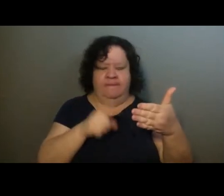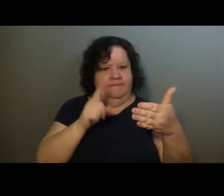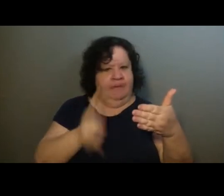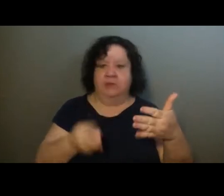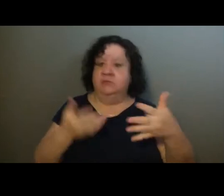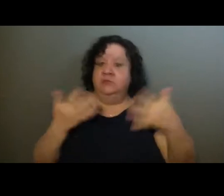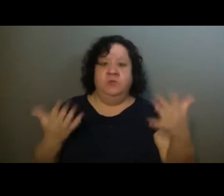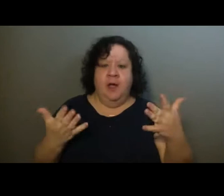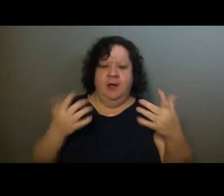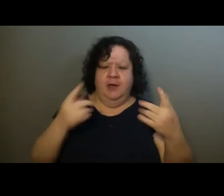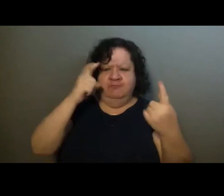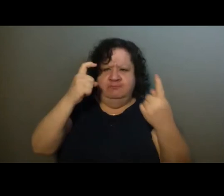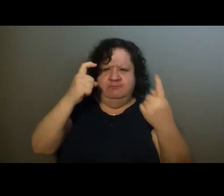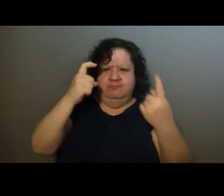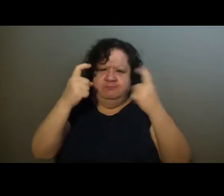practically